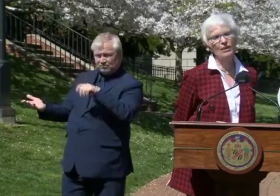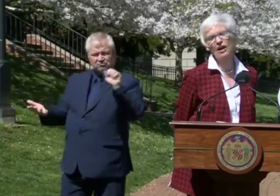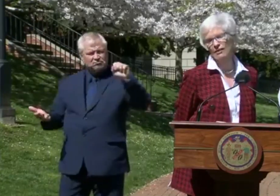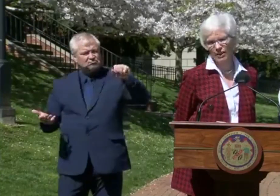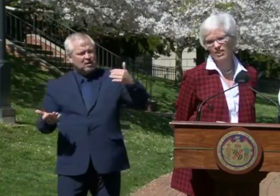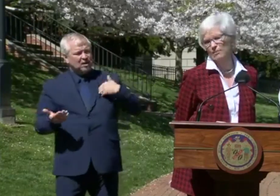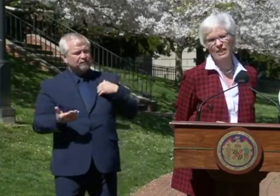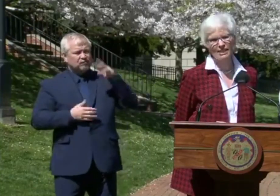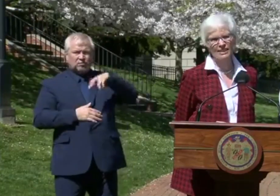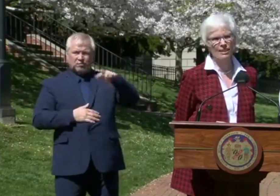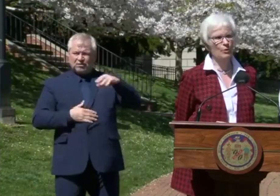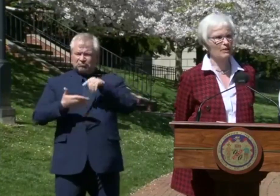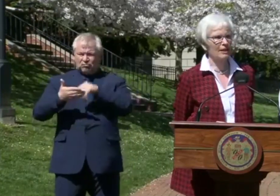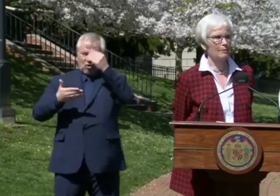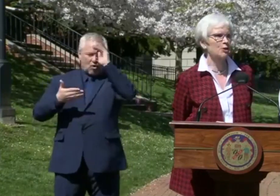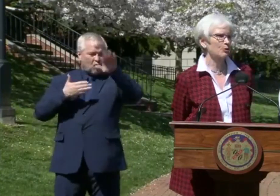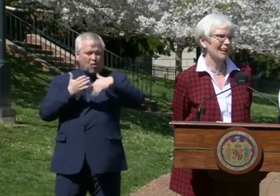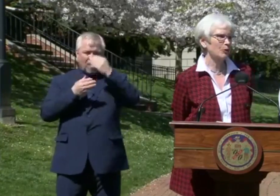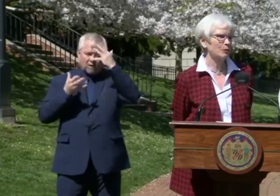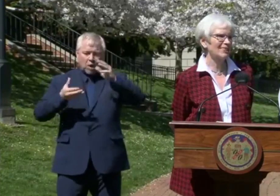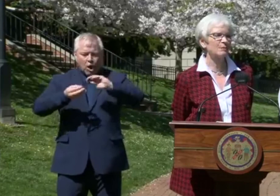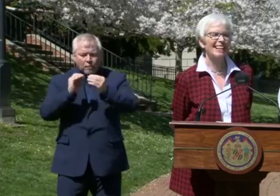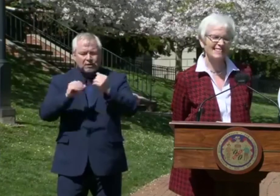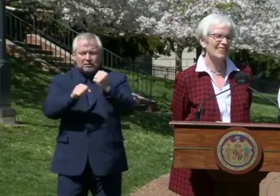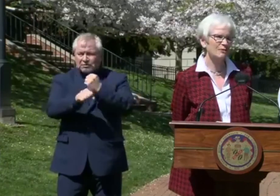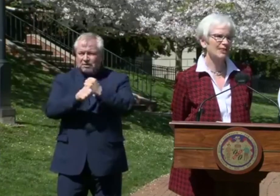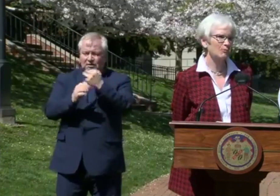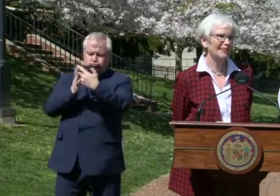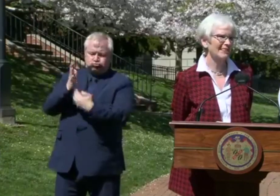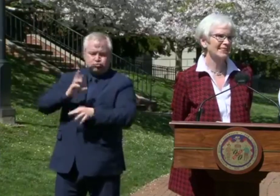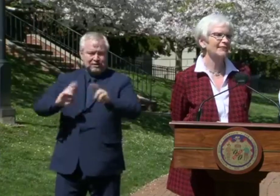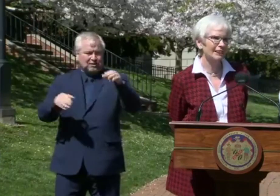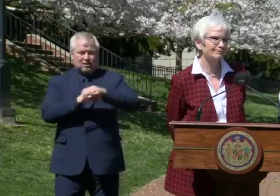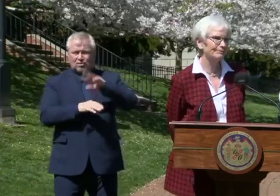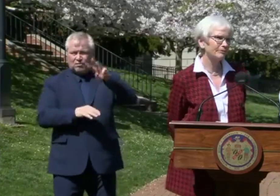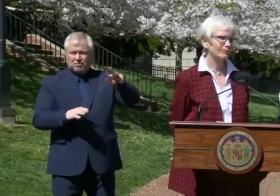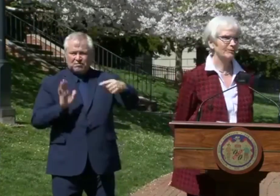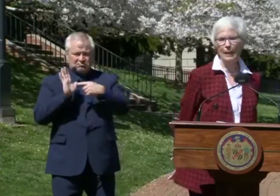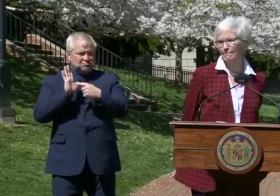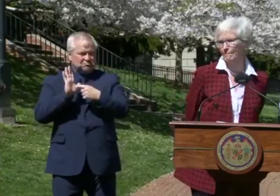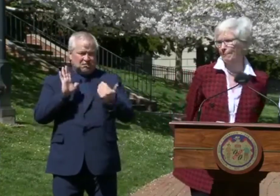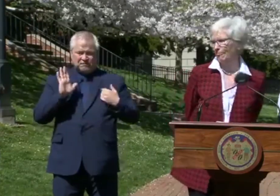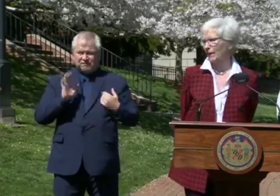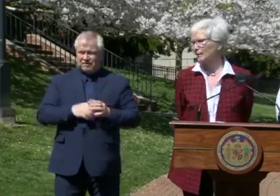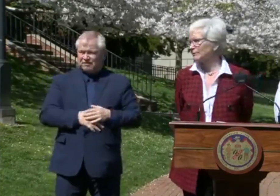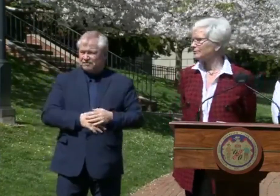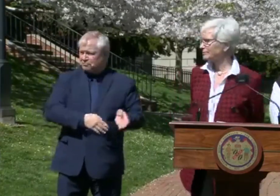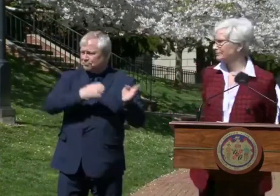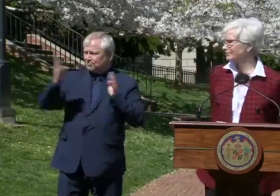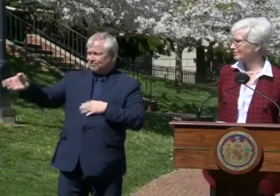Those are tests. So there are some instances where a person would have more than one test, but that's really insignificant. In regards to the test, could you